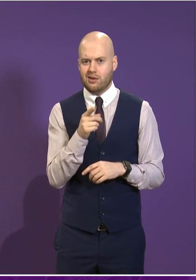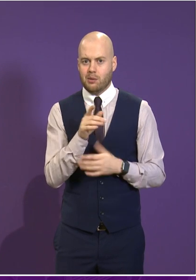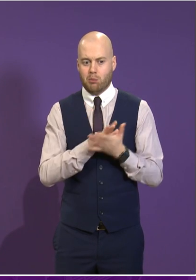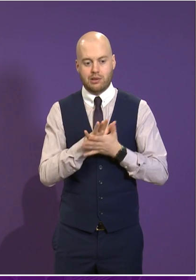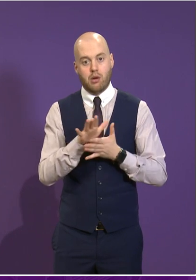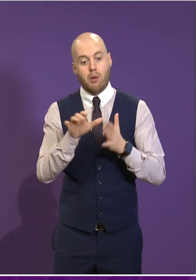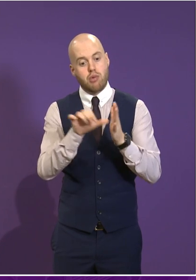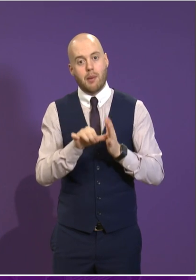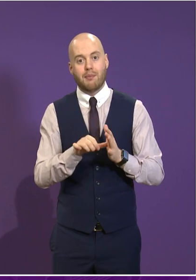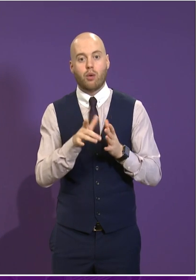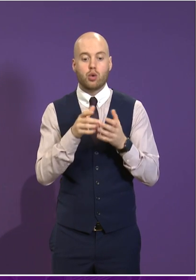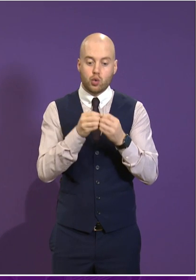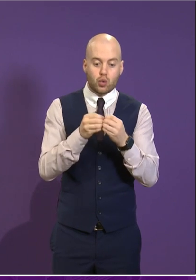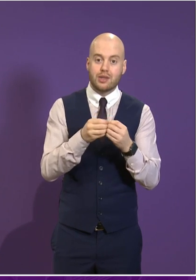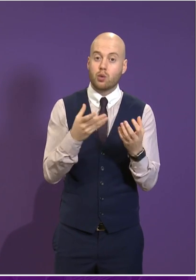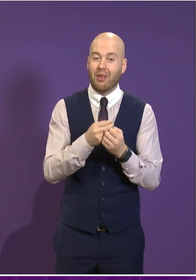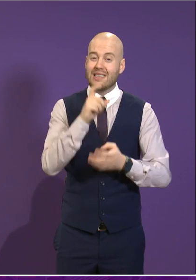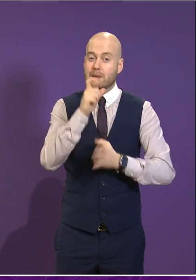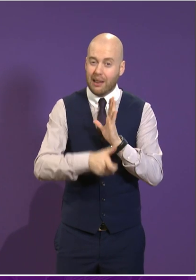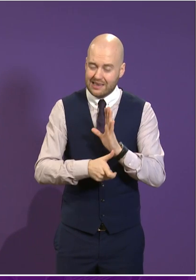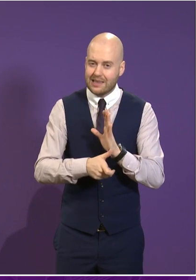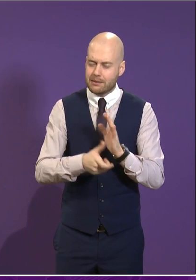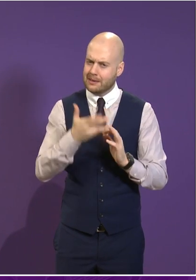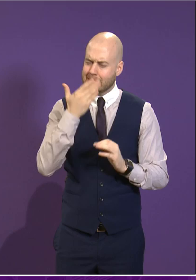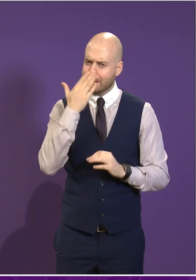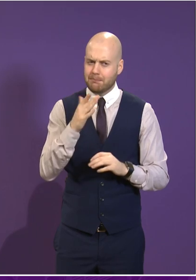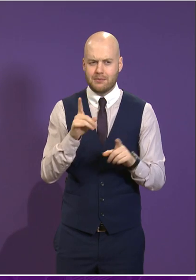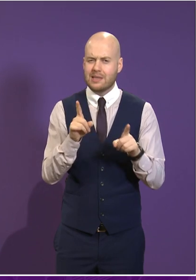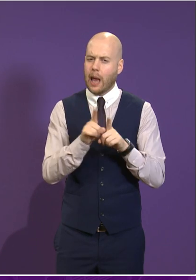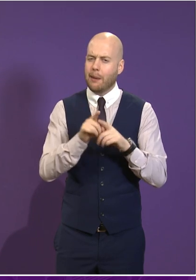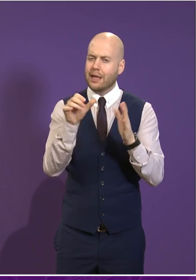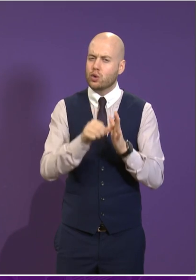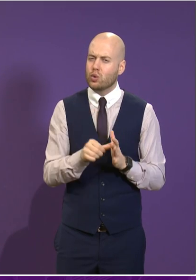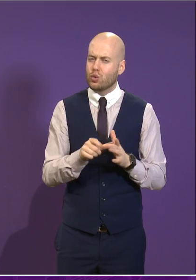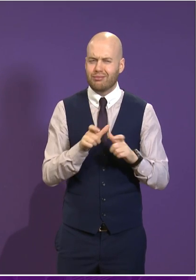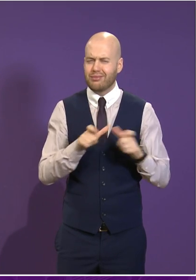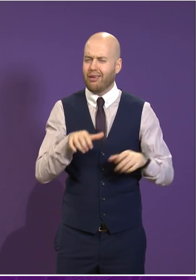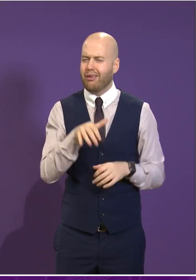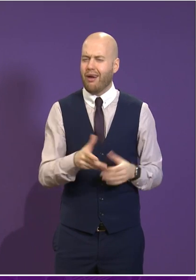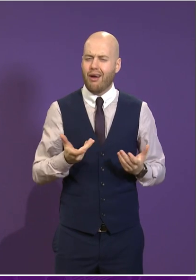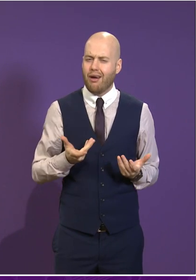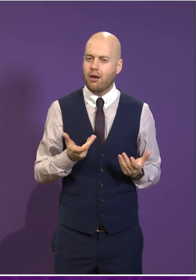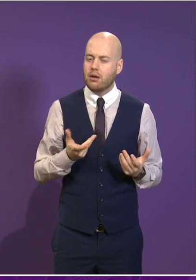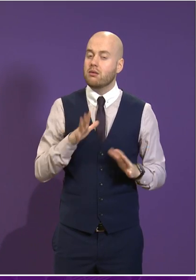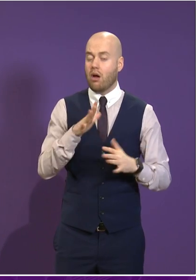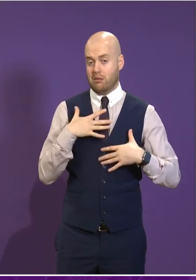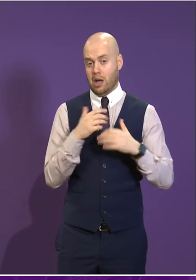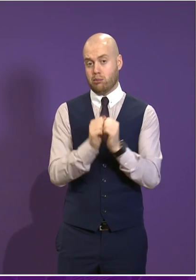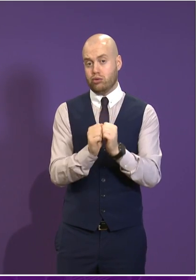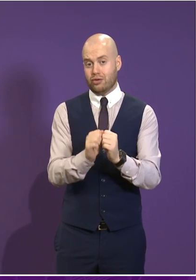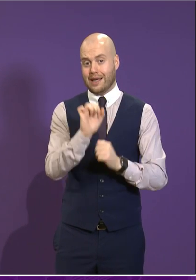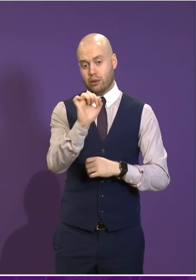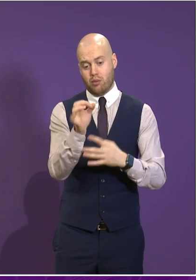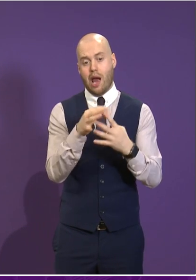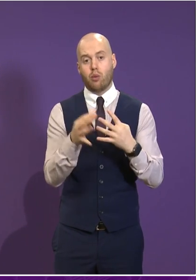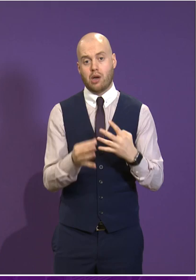problems for students with disabilities have been raised to us again. And I appreciate that there are a number of outcome agreements and that